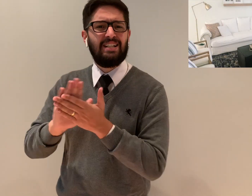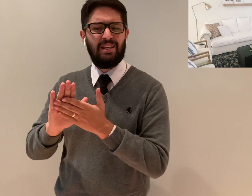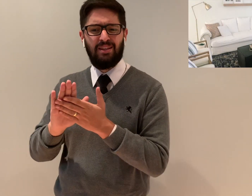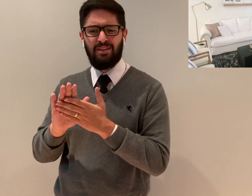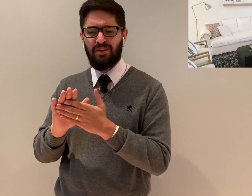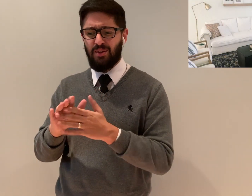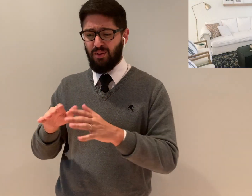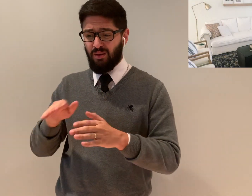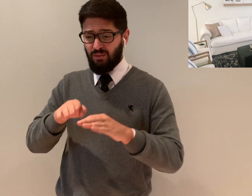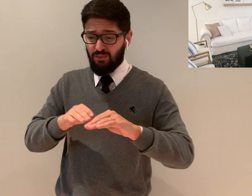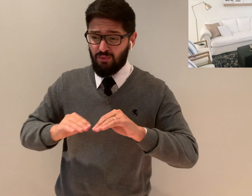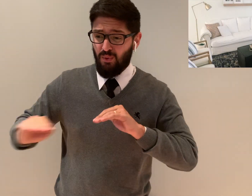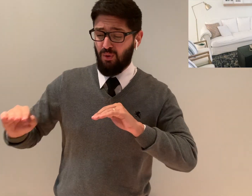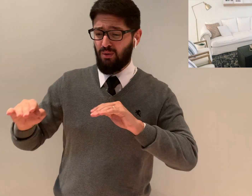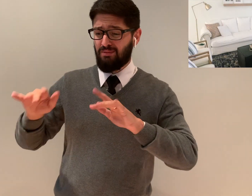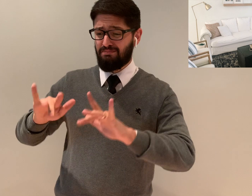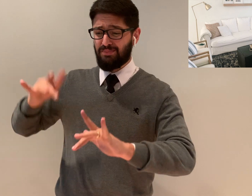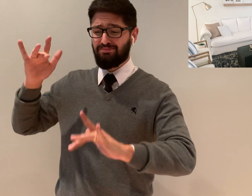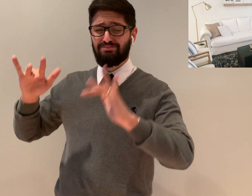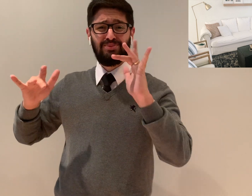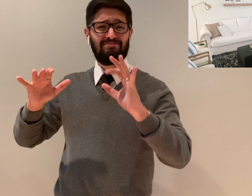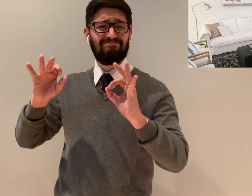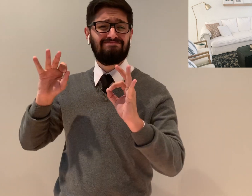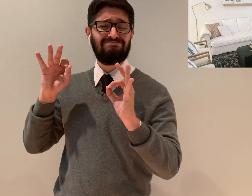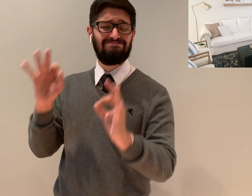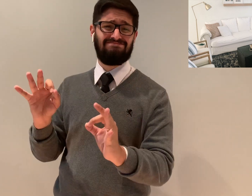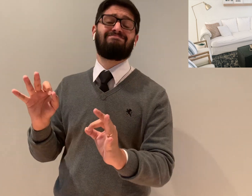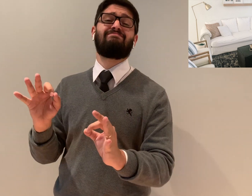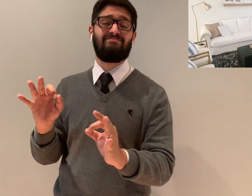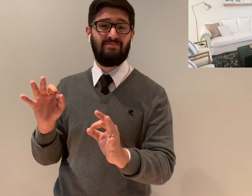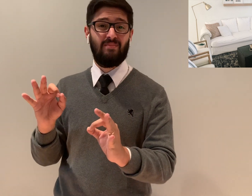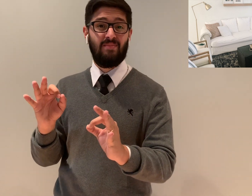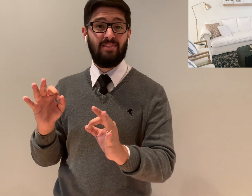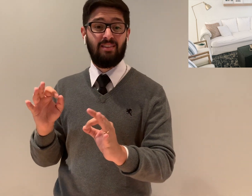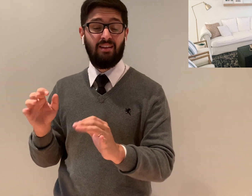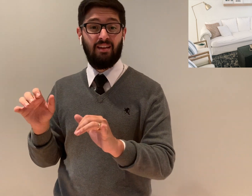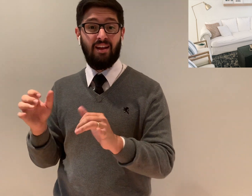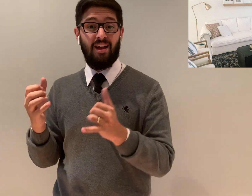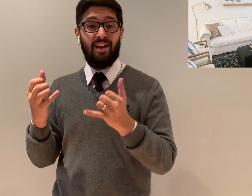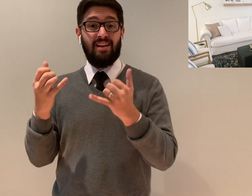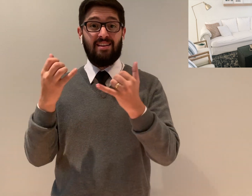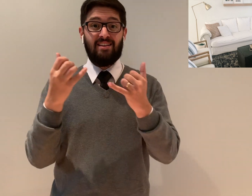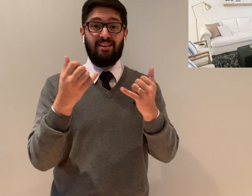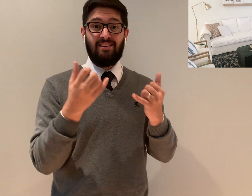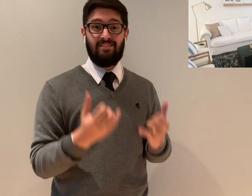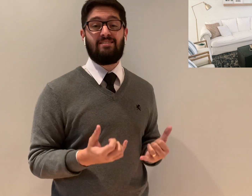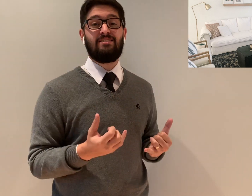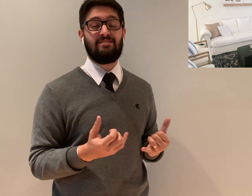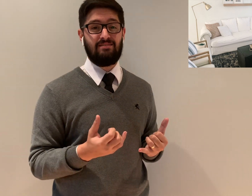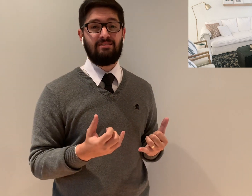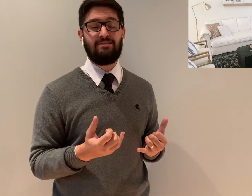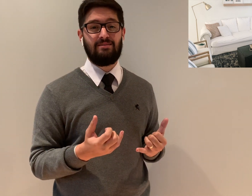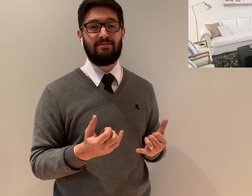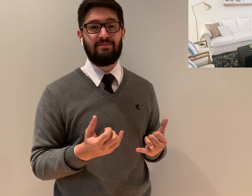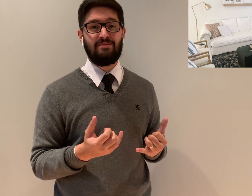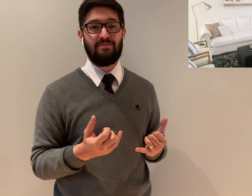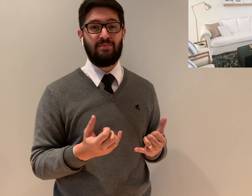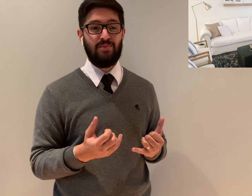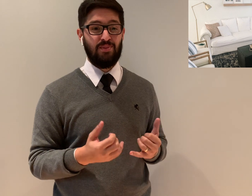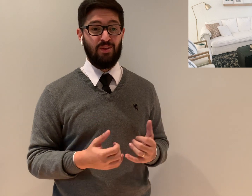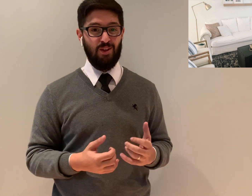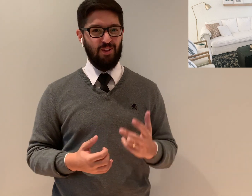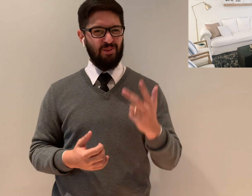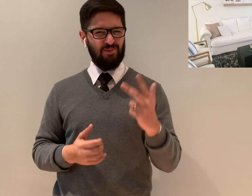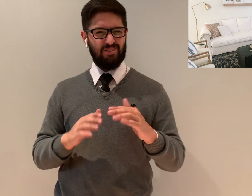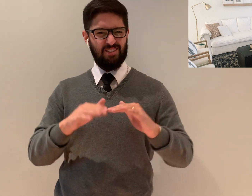clean, no blemishes. The floor is absolutely immaculate. And the next minute,